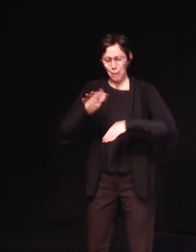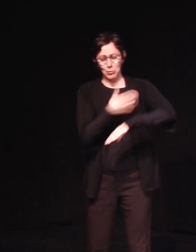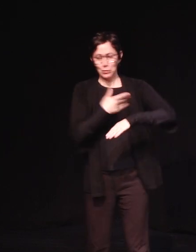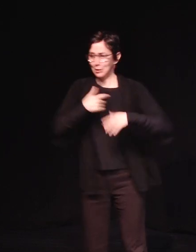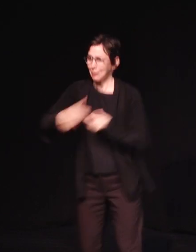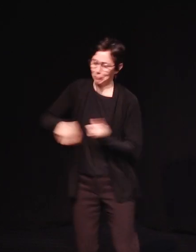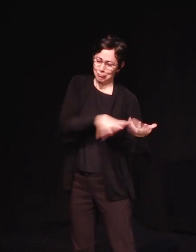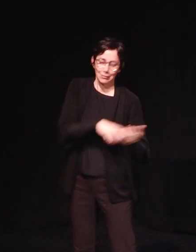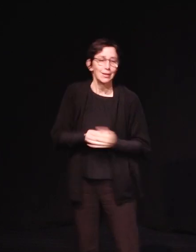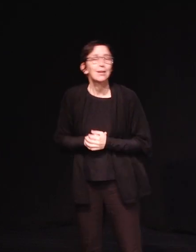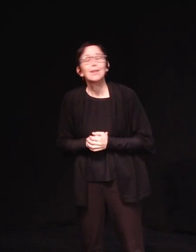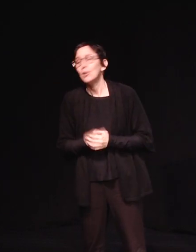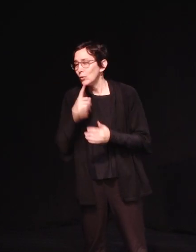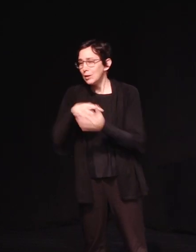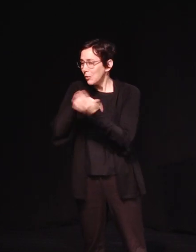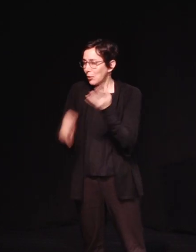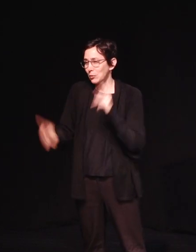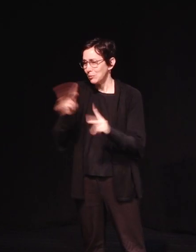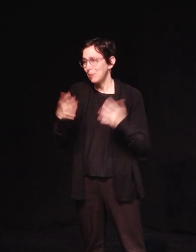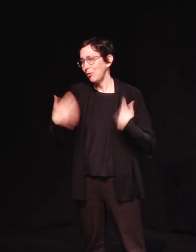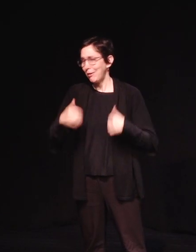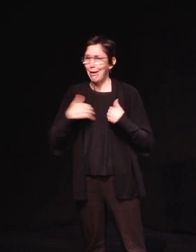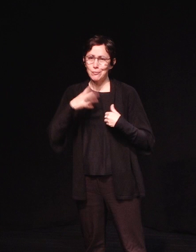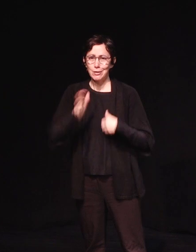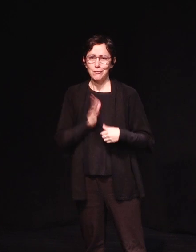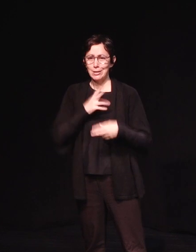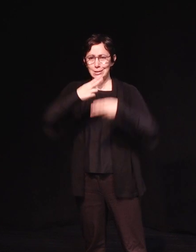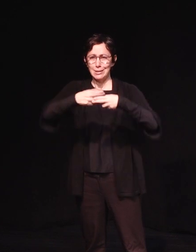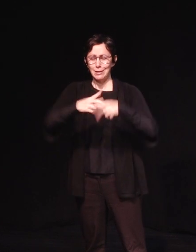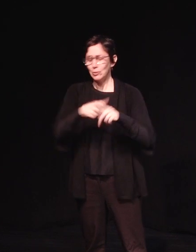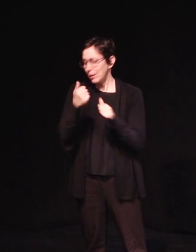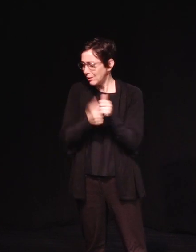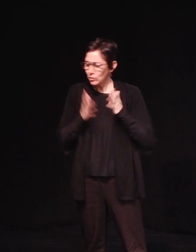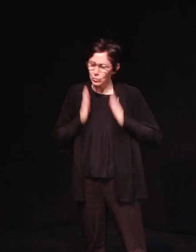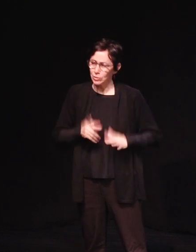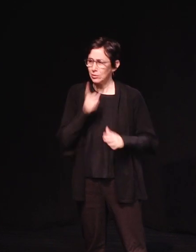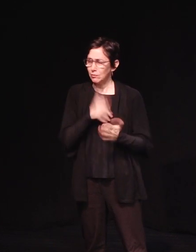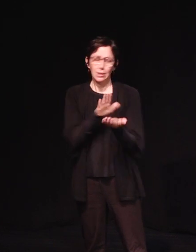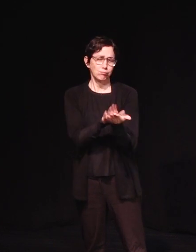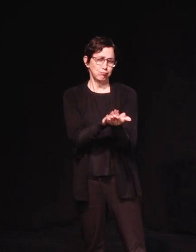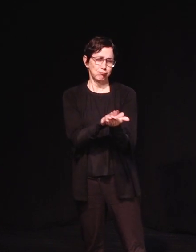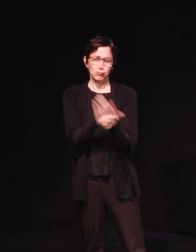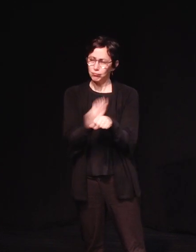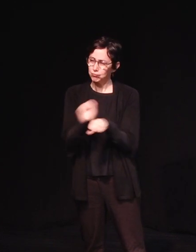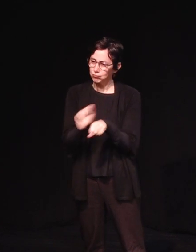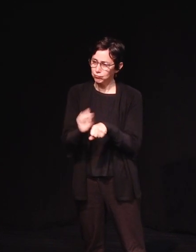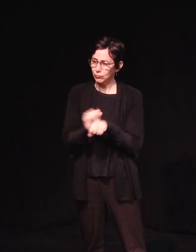They all do much more than just their titles. That's what's really important to say, and deserve all the credit for making this